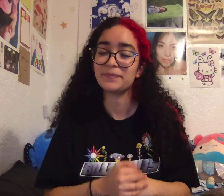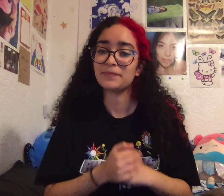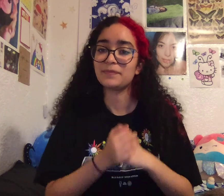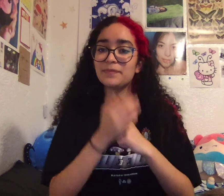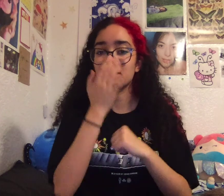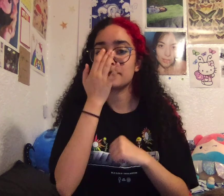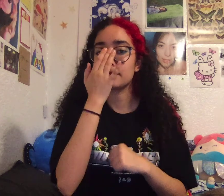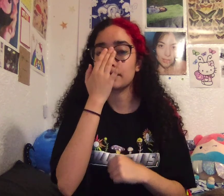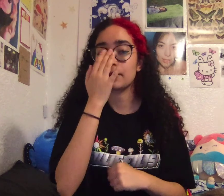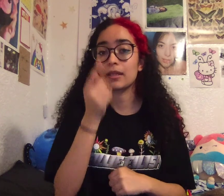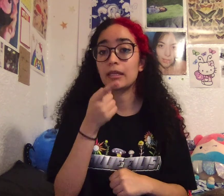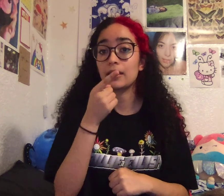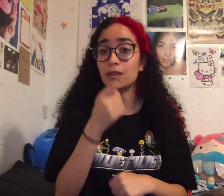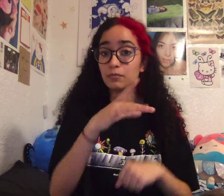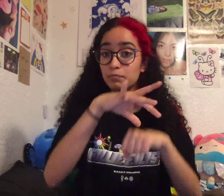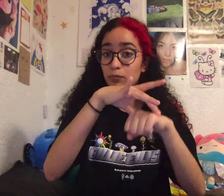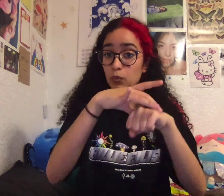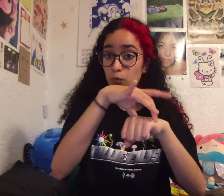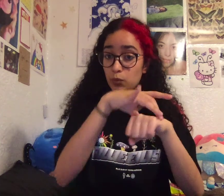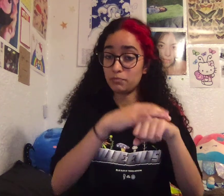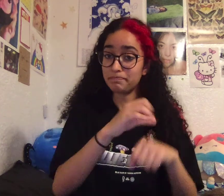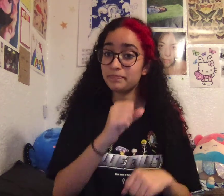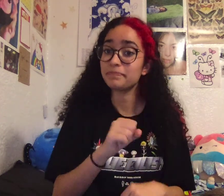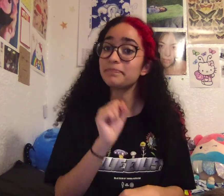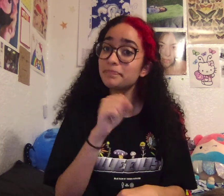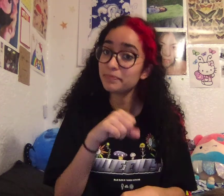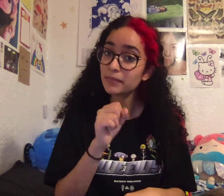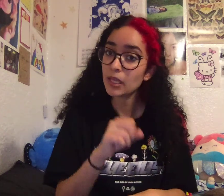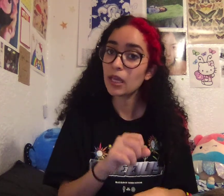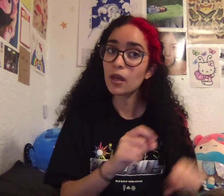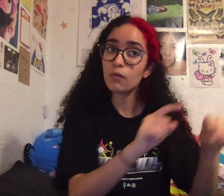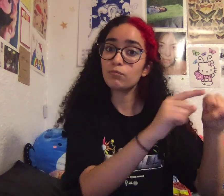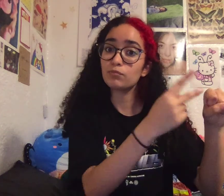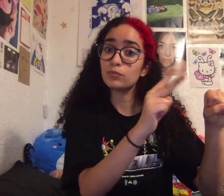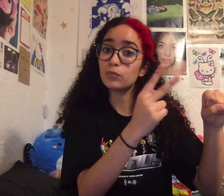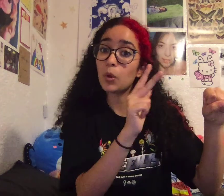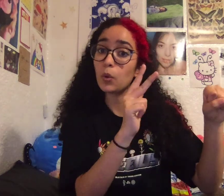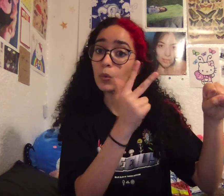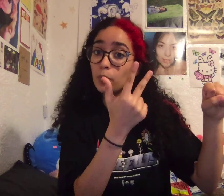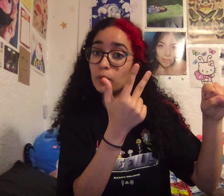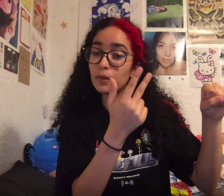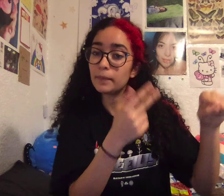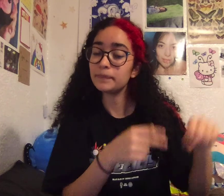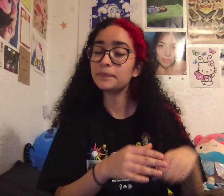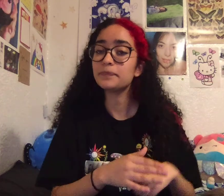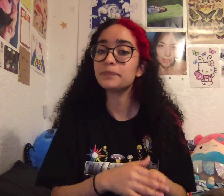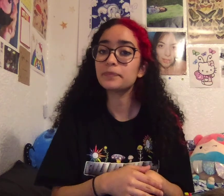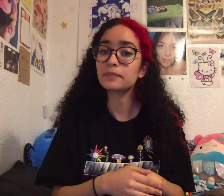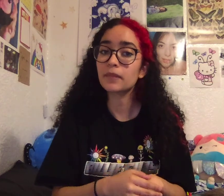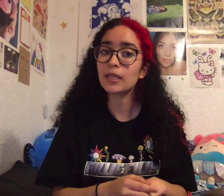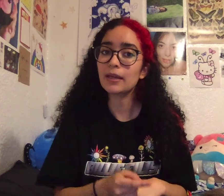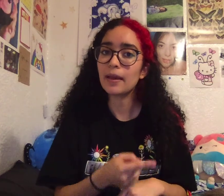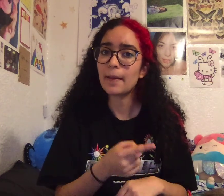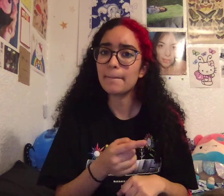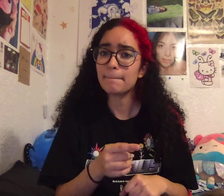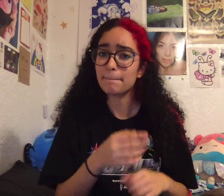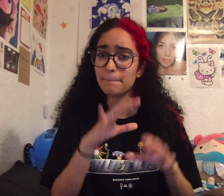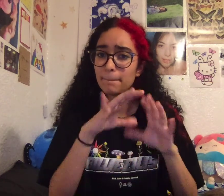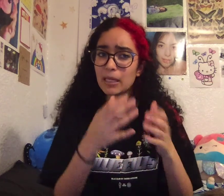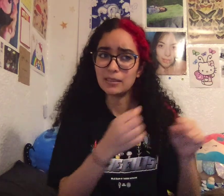Here's where the Earth is. Yep, it's the third planet from the Sun. By the way, these planets never line up like this. We just